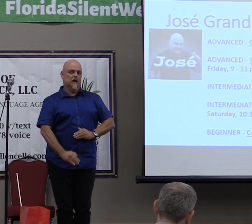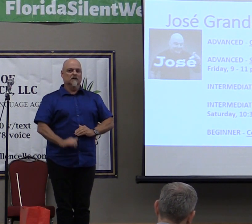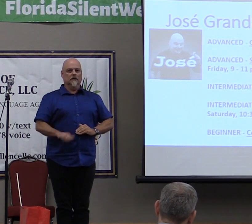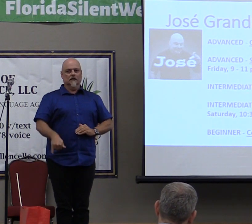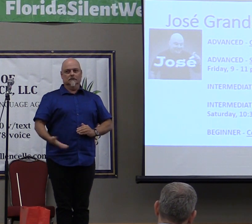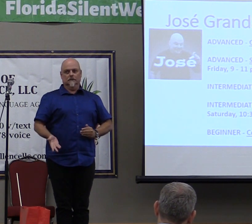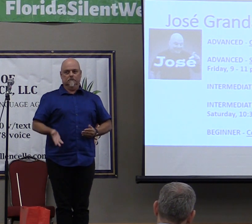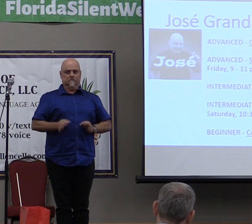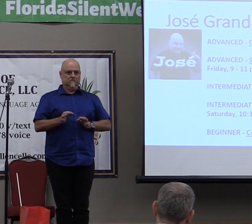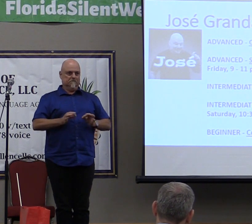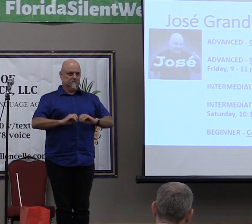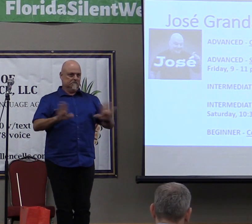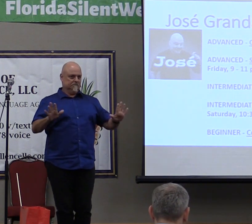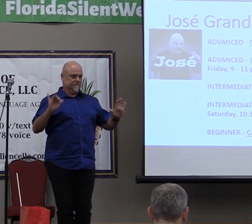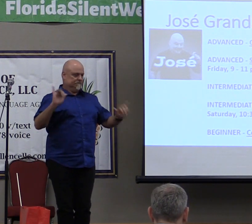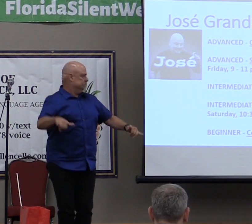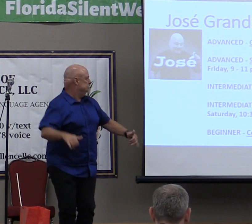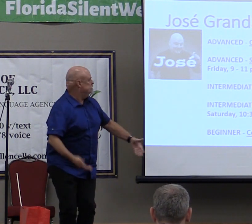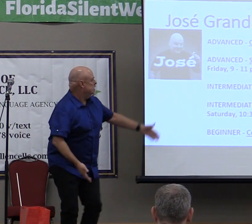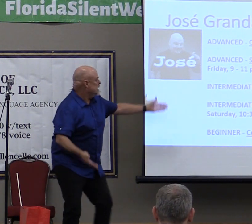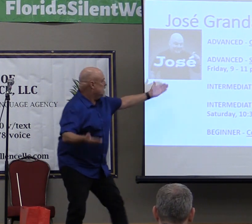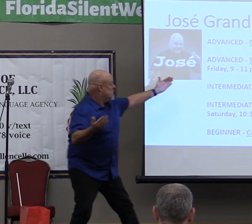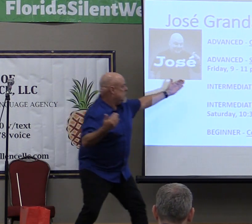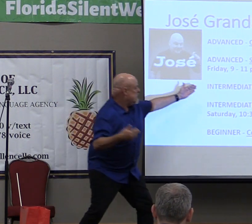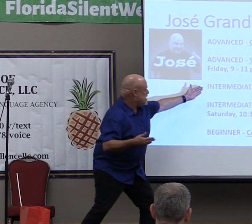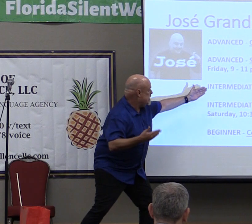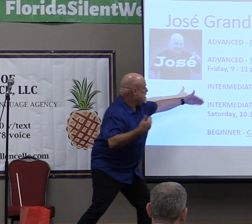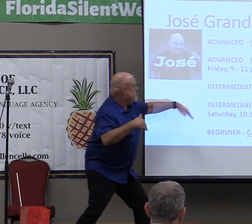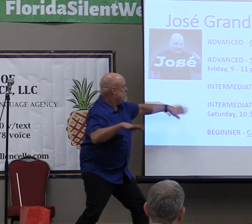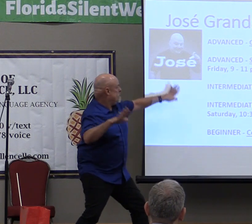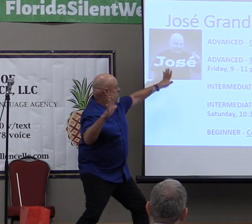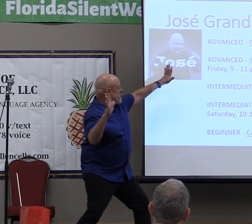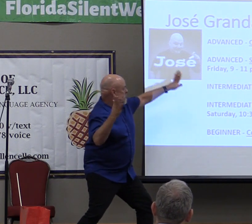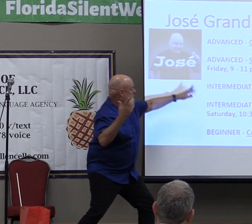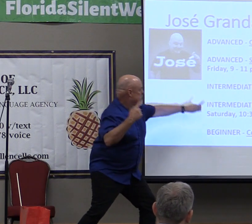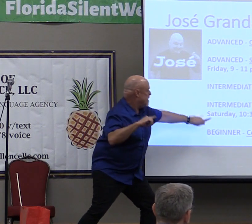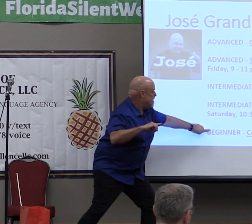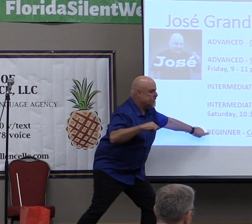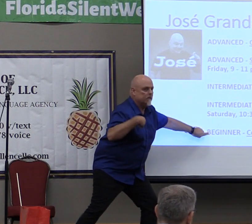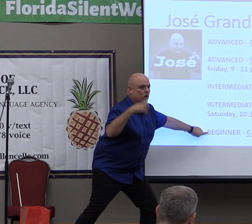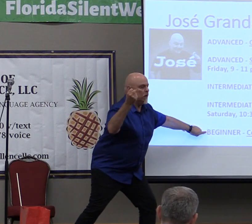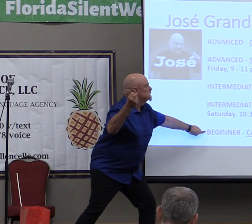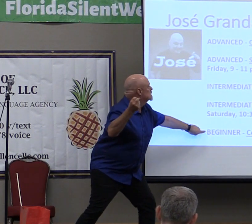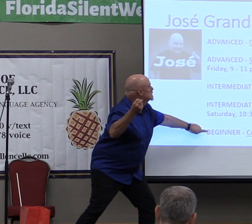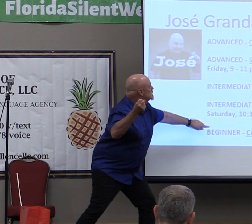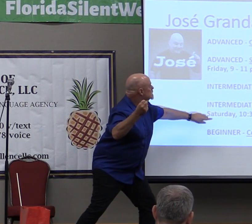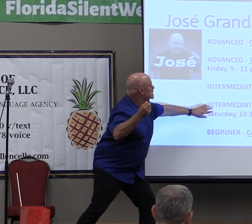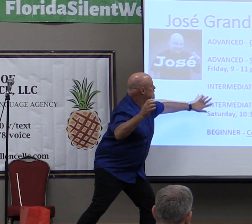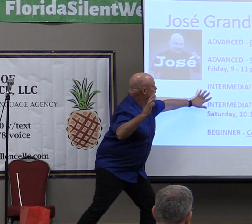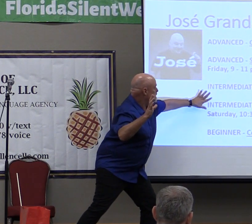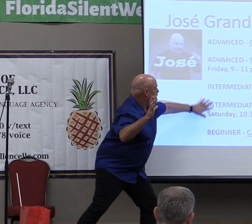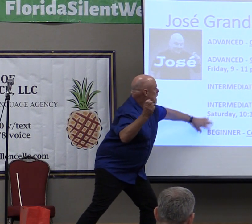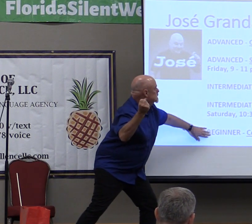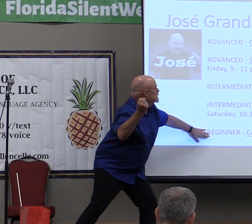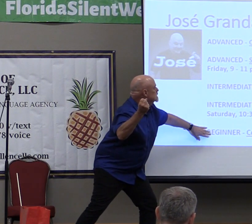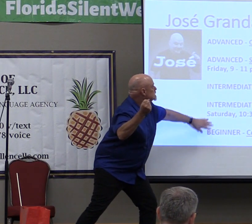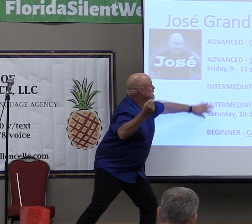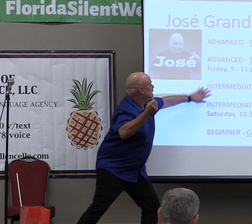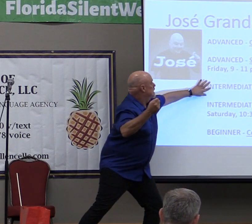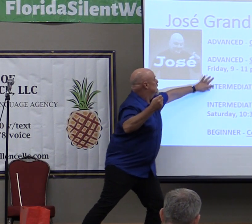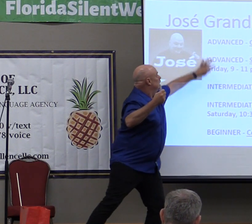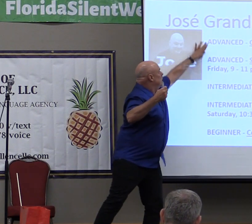And how many people were born. So that's my workshop for that. I'm going to hold on